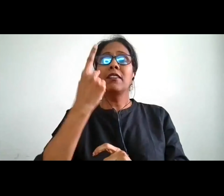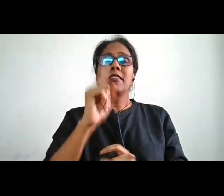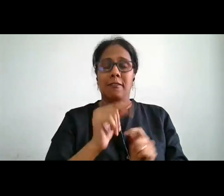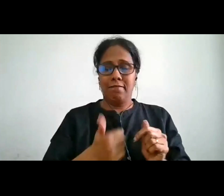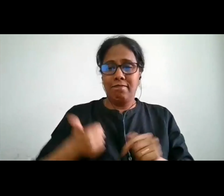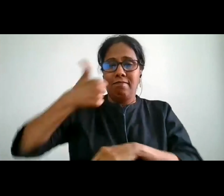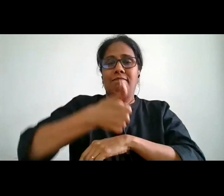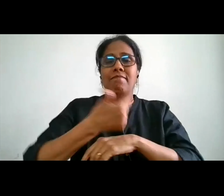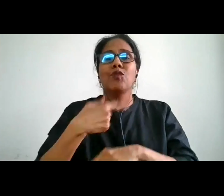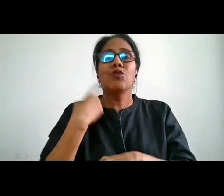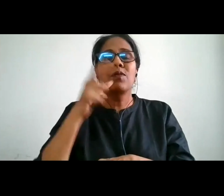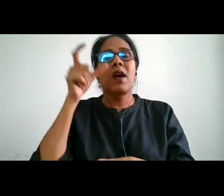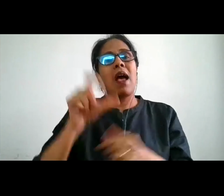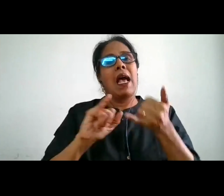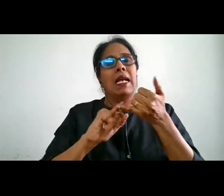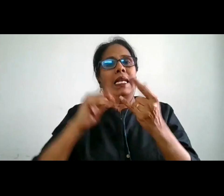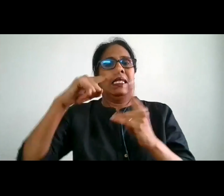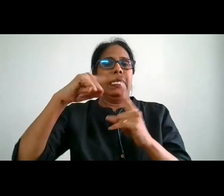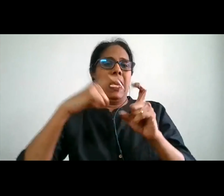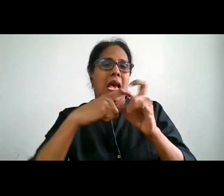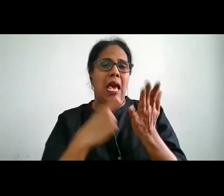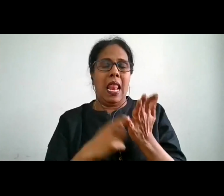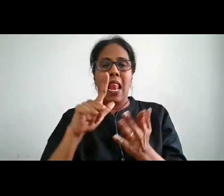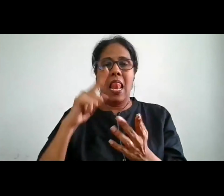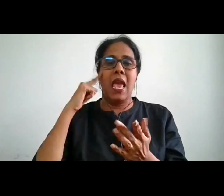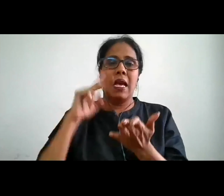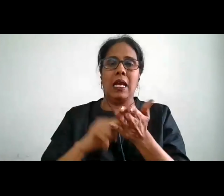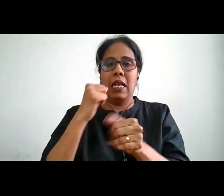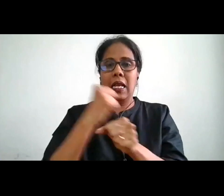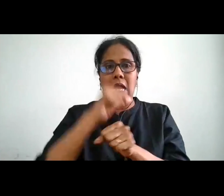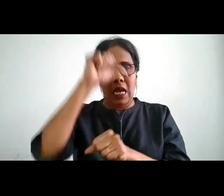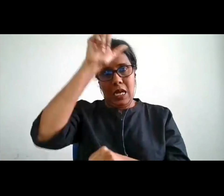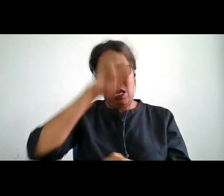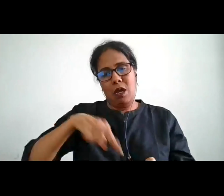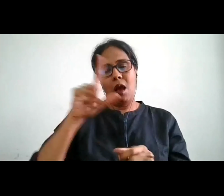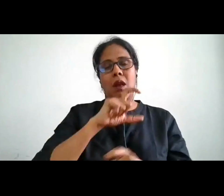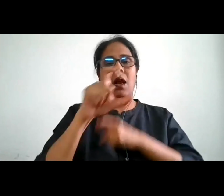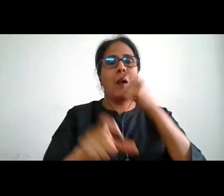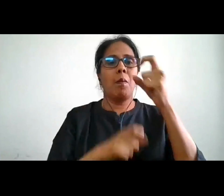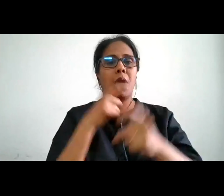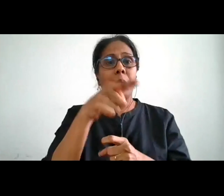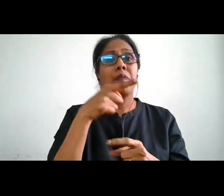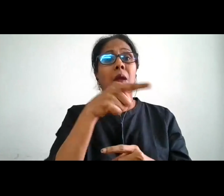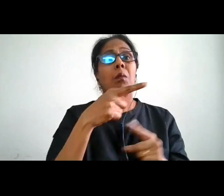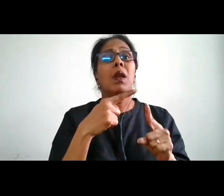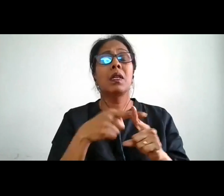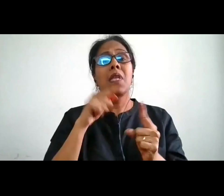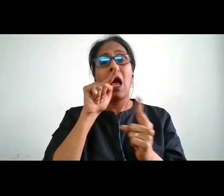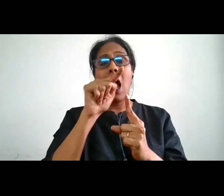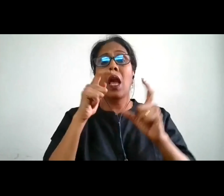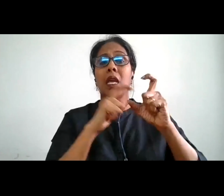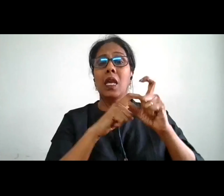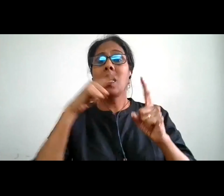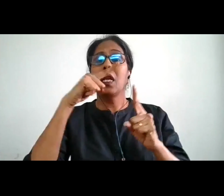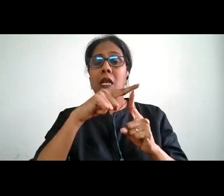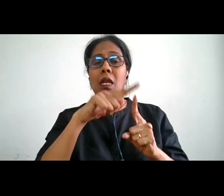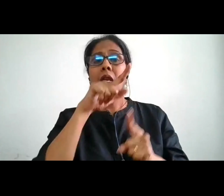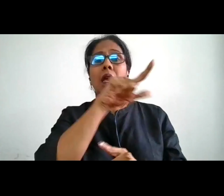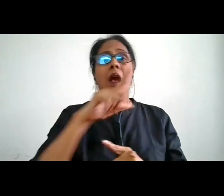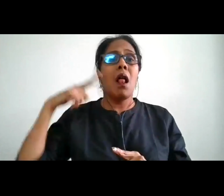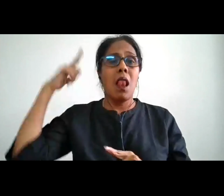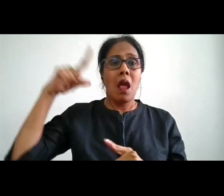during the most interesting of times in telecom in India. He's also a 100 fellow of IET London and global